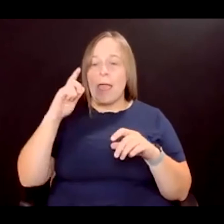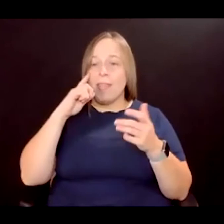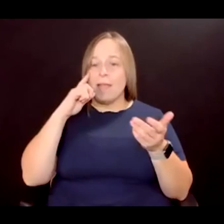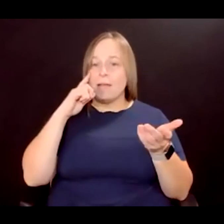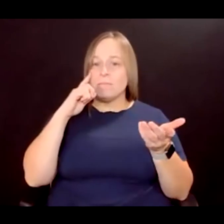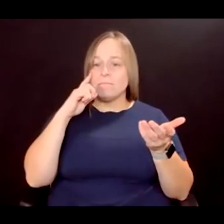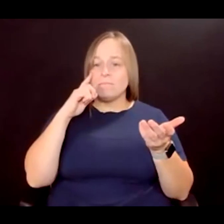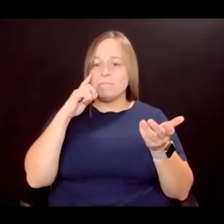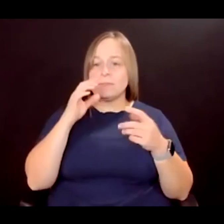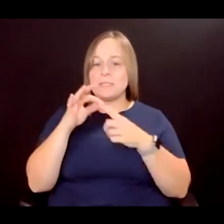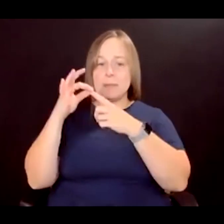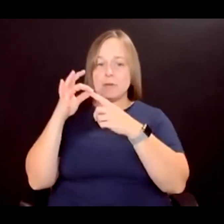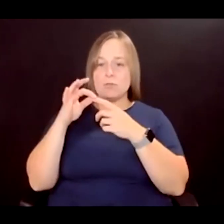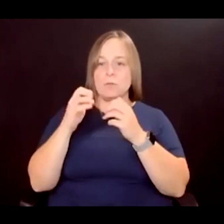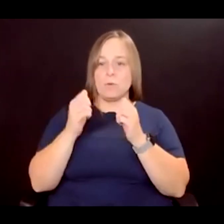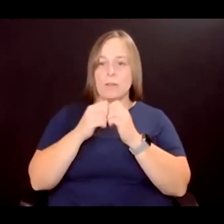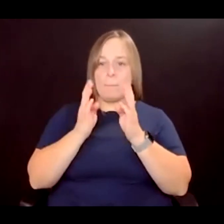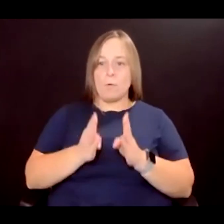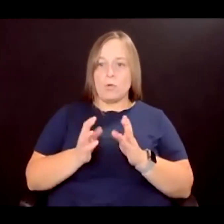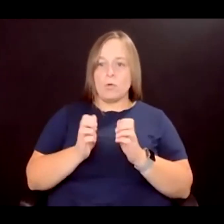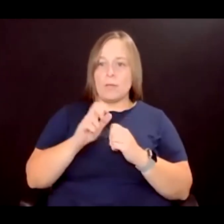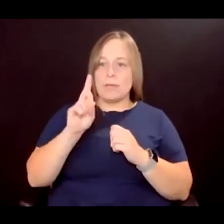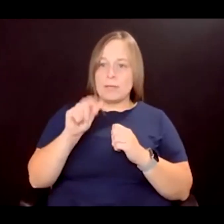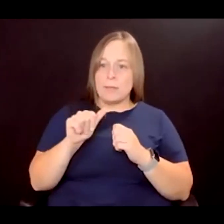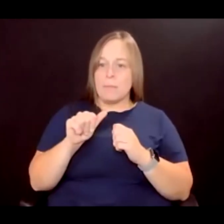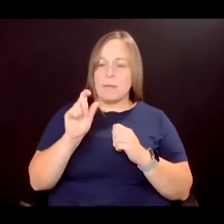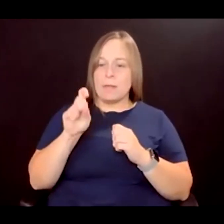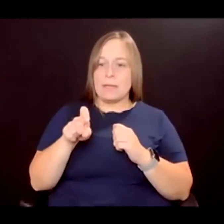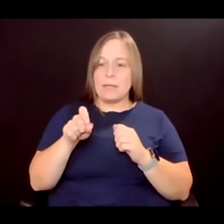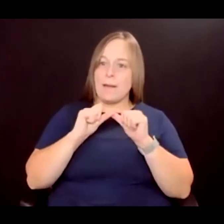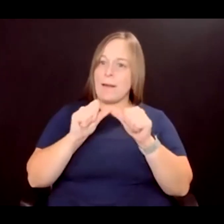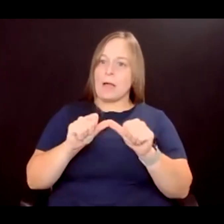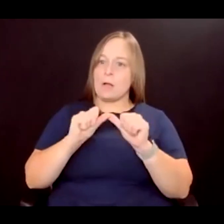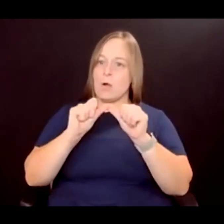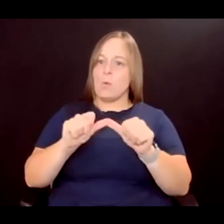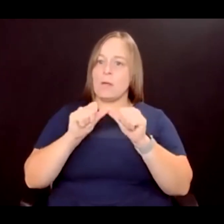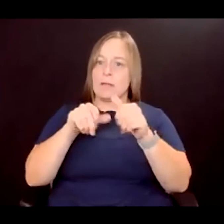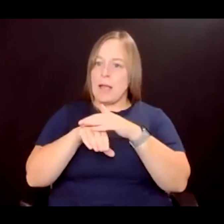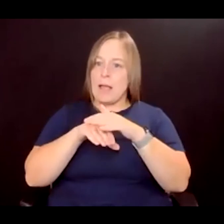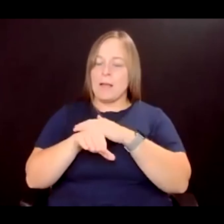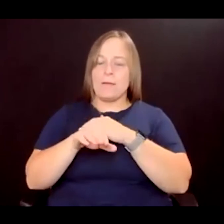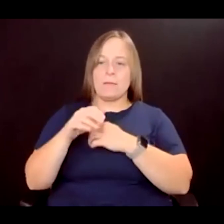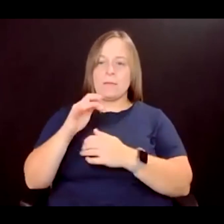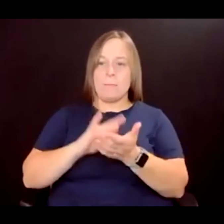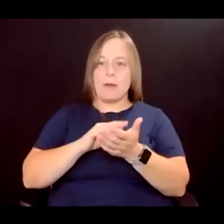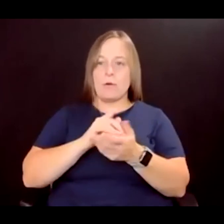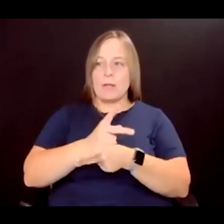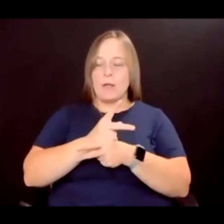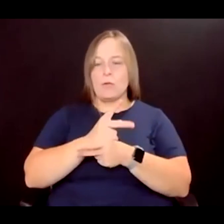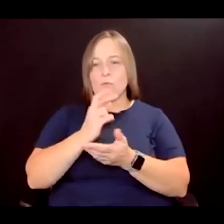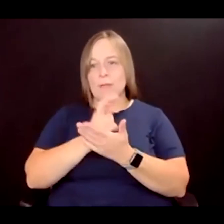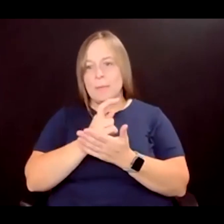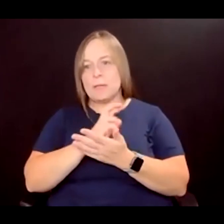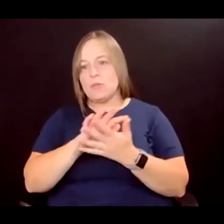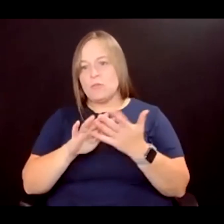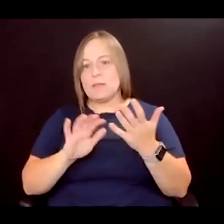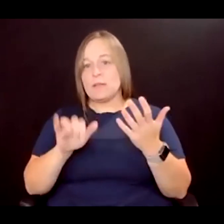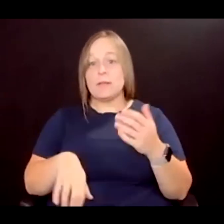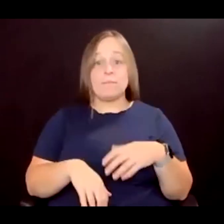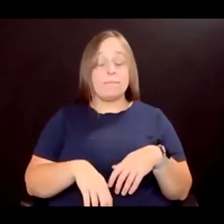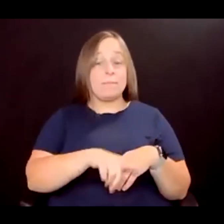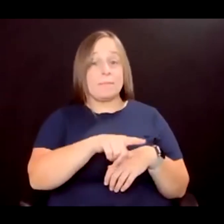accesses you. And we can talk about that second part in a little bit if you'd like to, but how you access your city. If